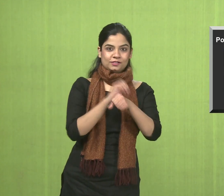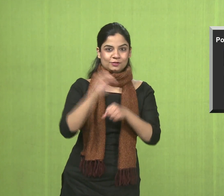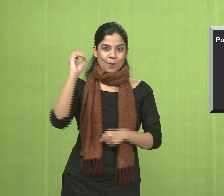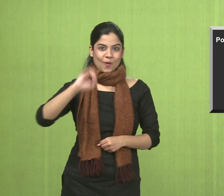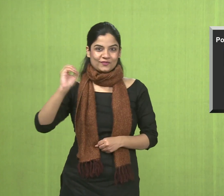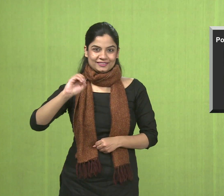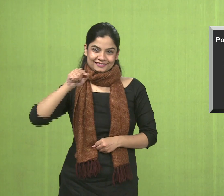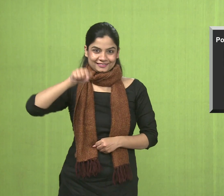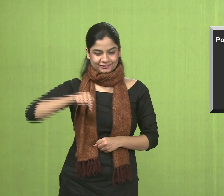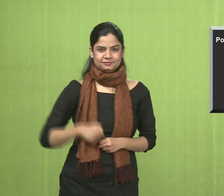Post office.